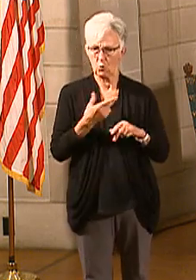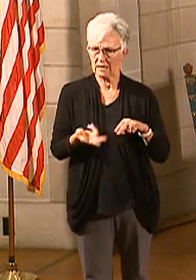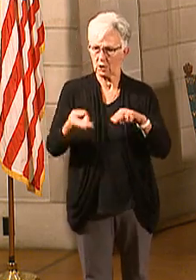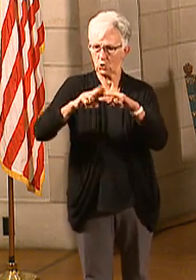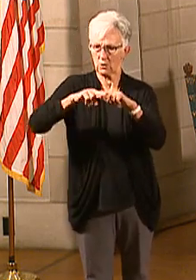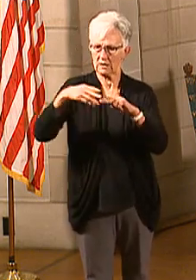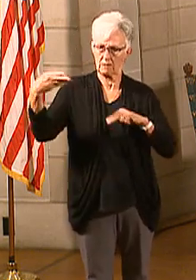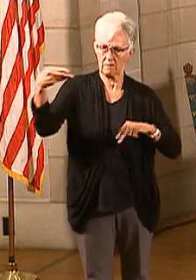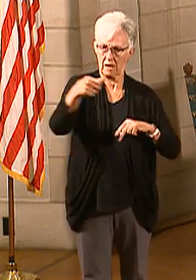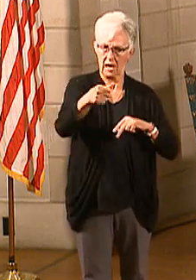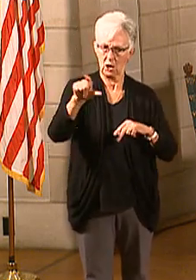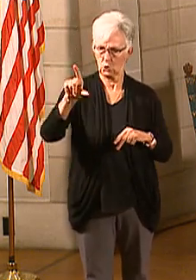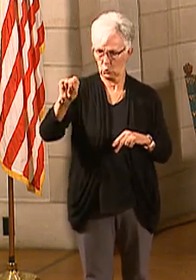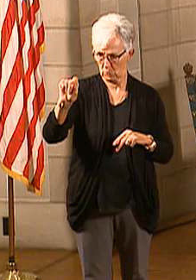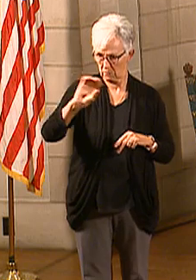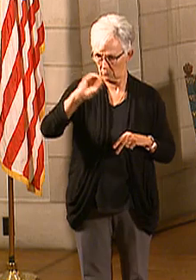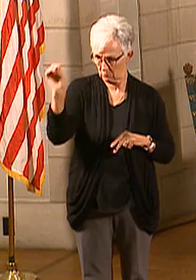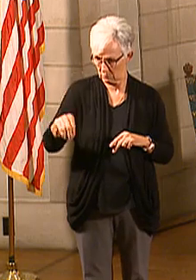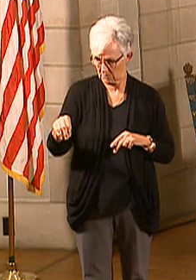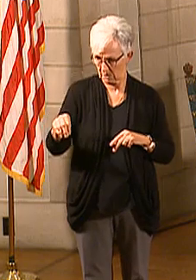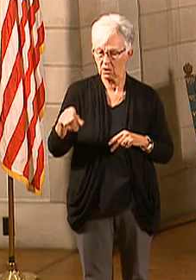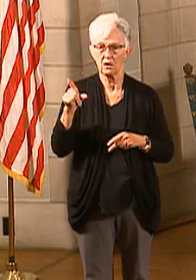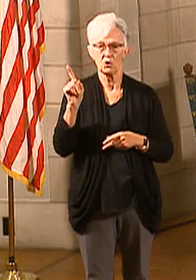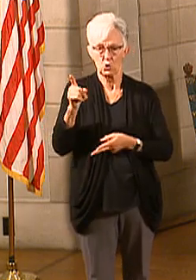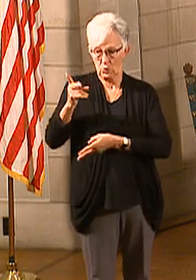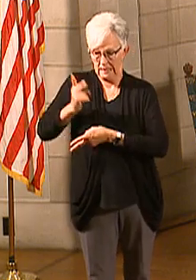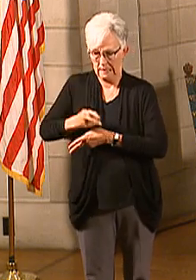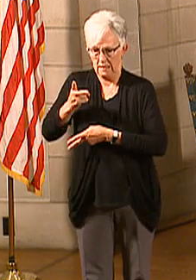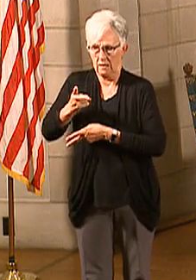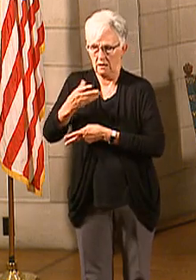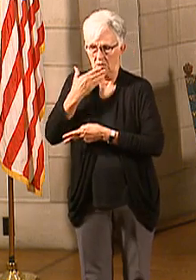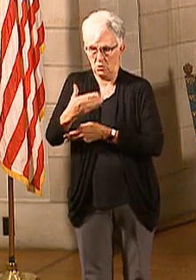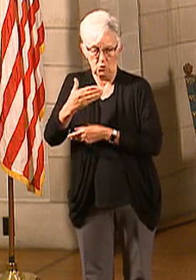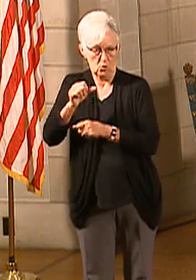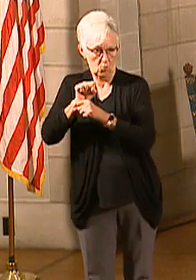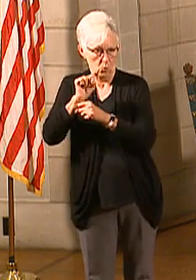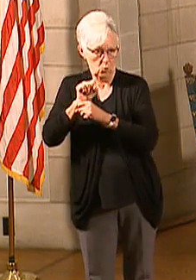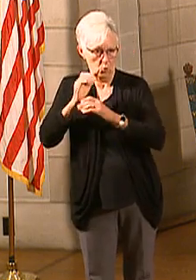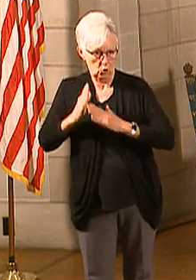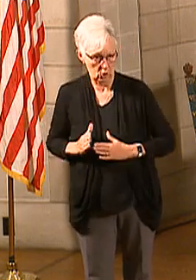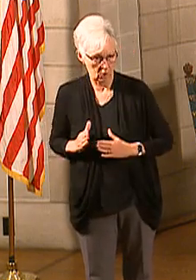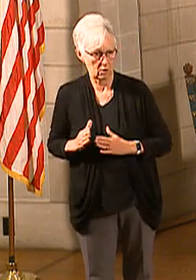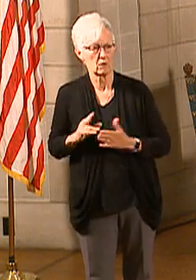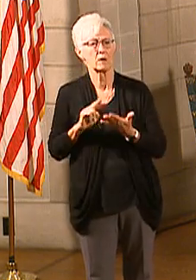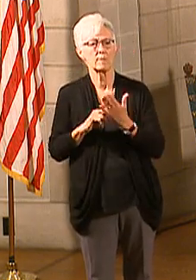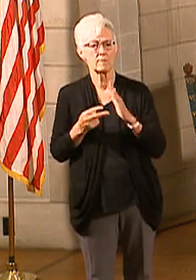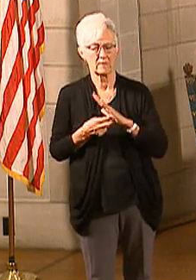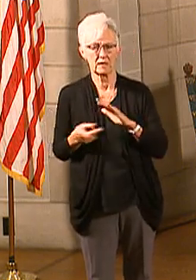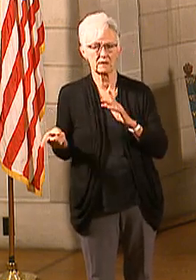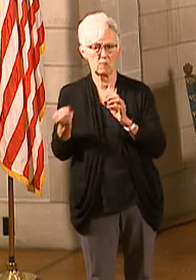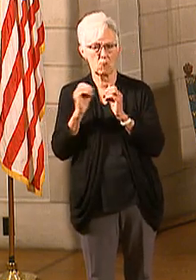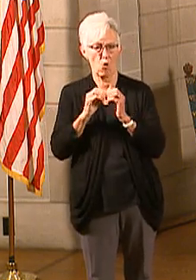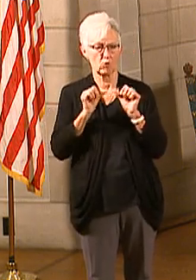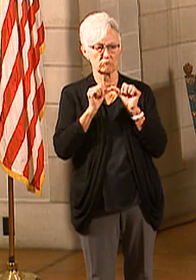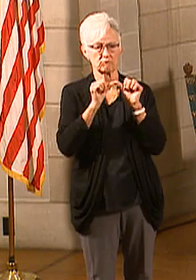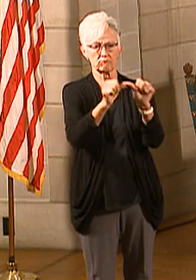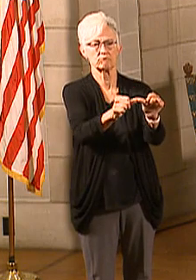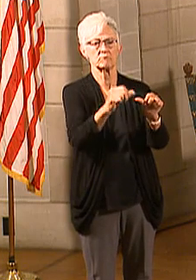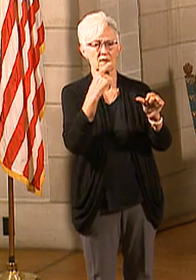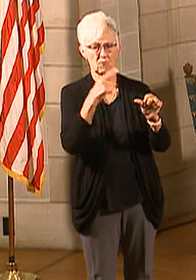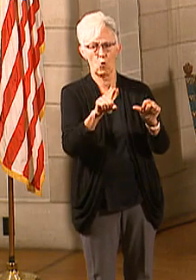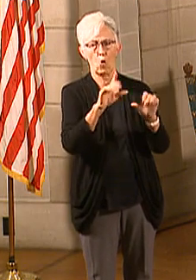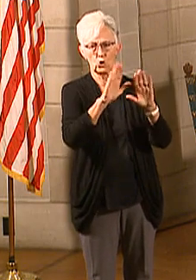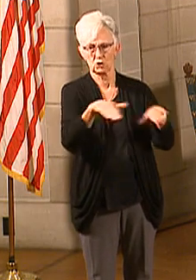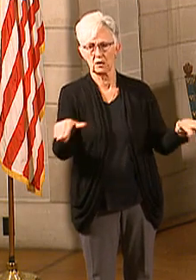So when you can keep your attrition rate down, that means you're holding on to people, and you can have more stability for those kids so that they can keep the same case